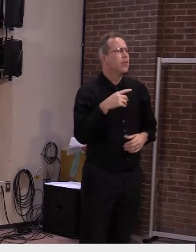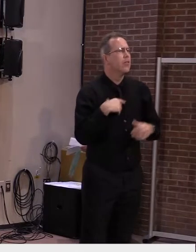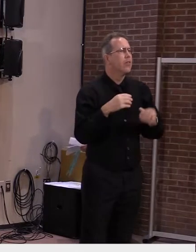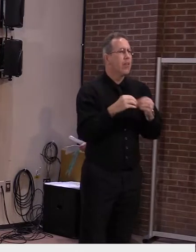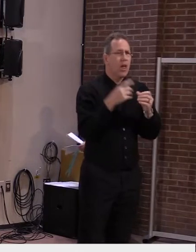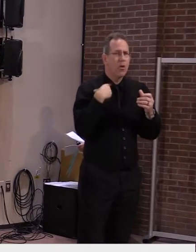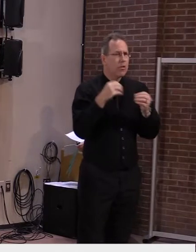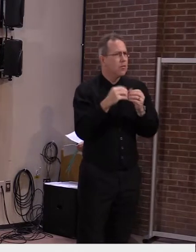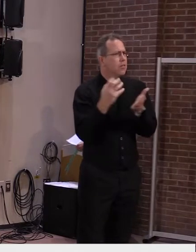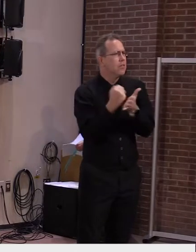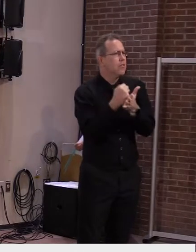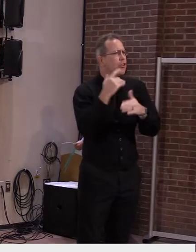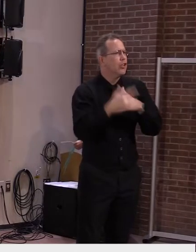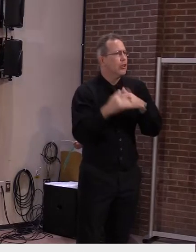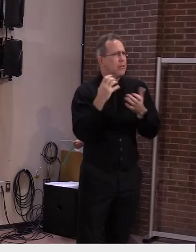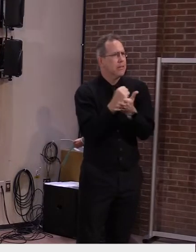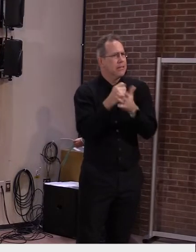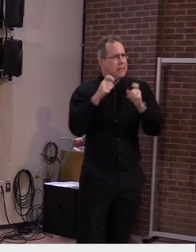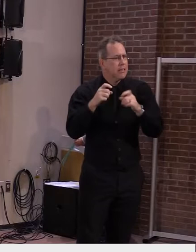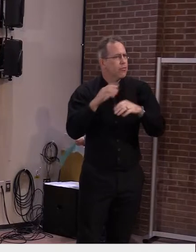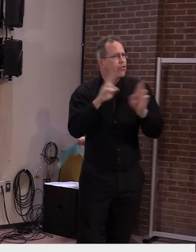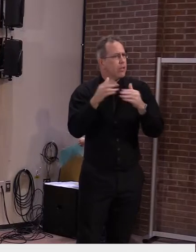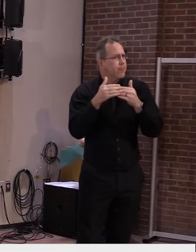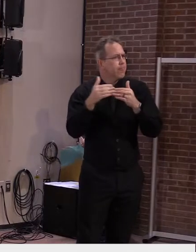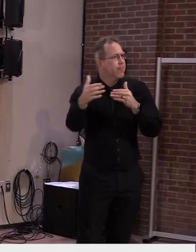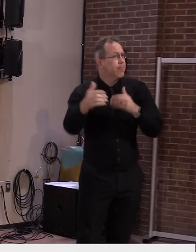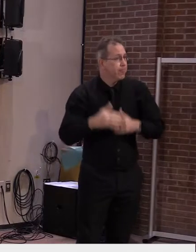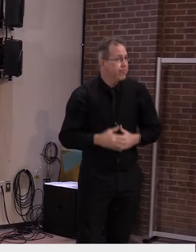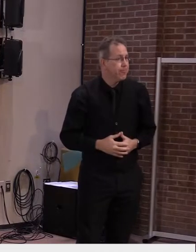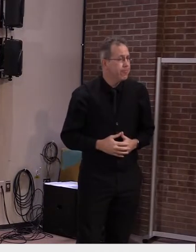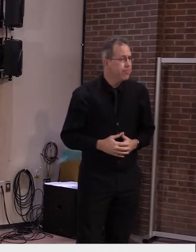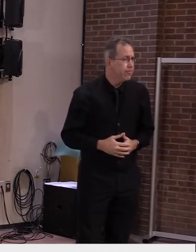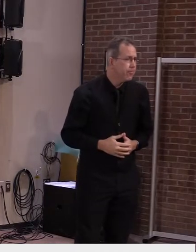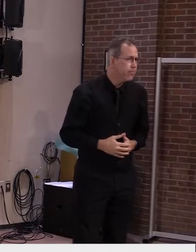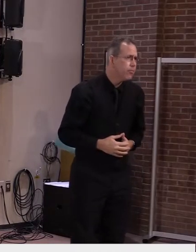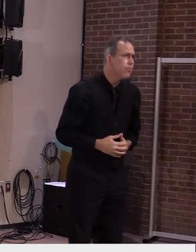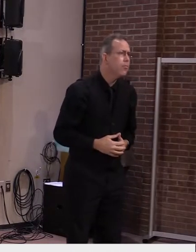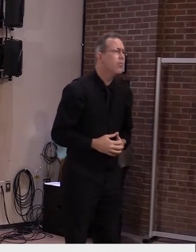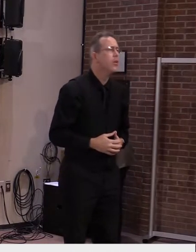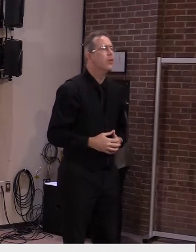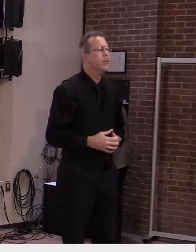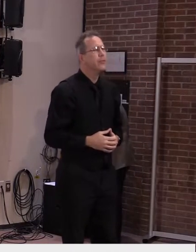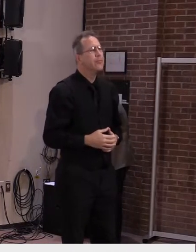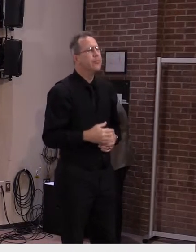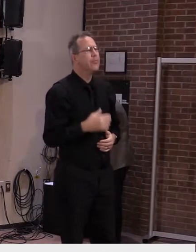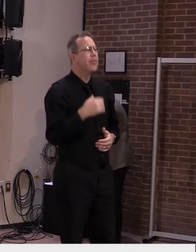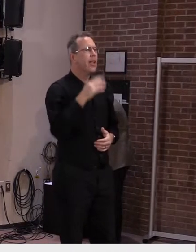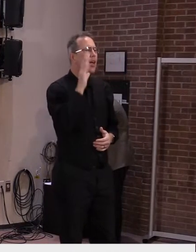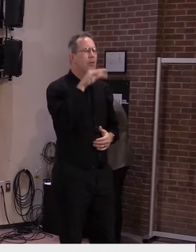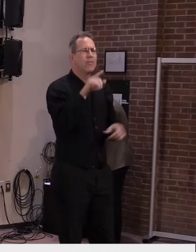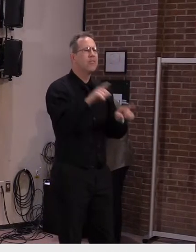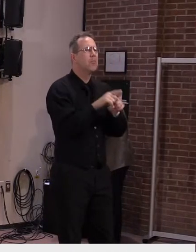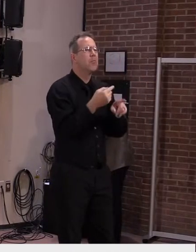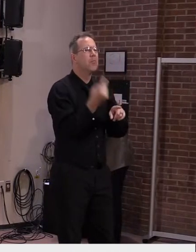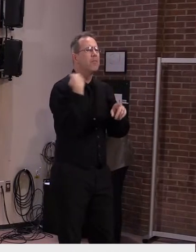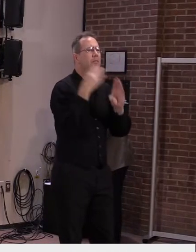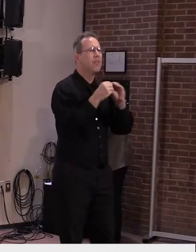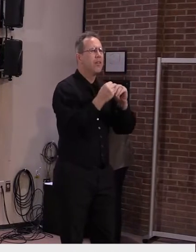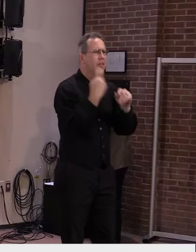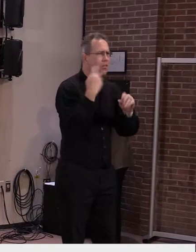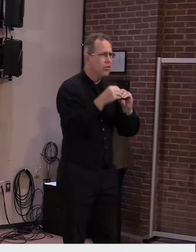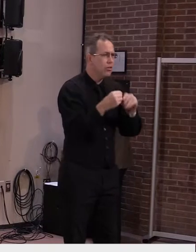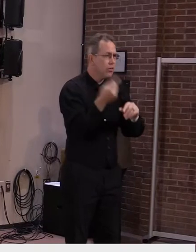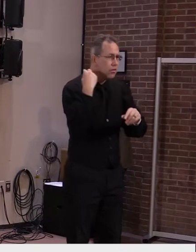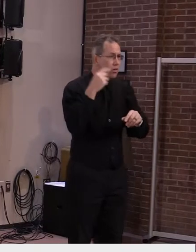As we've said, like last year, it's expected we'll see an increase of cases across the country and in Vermont after the